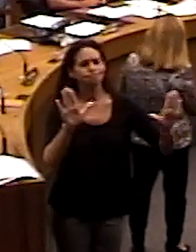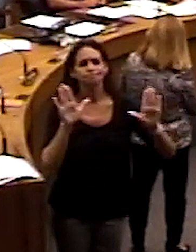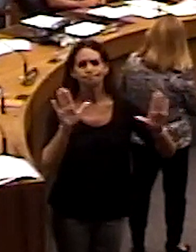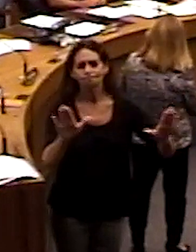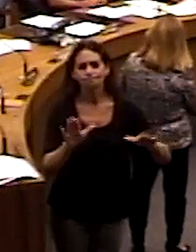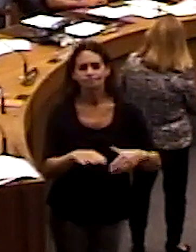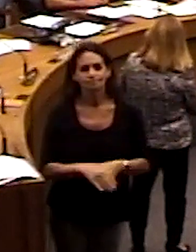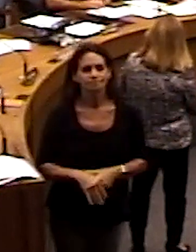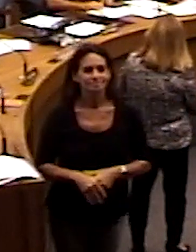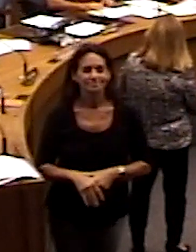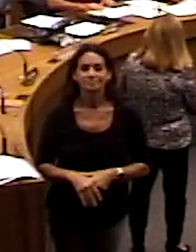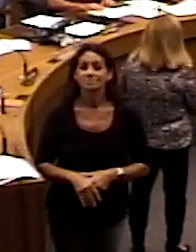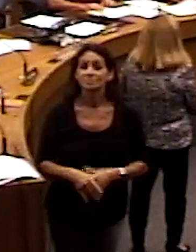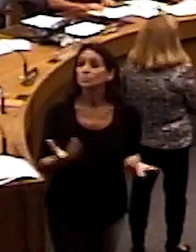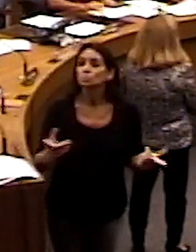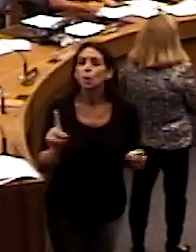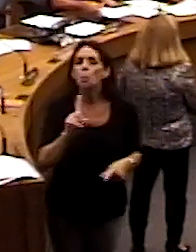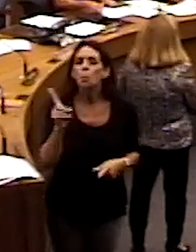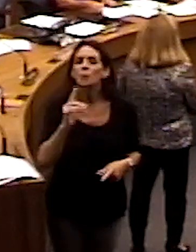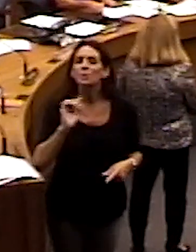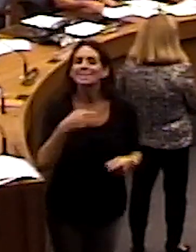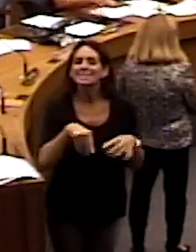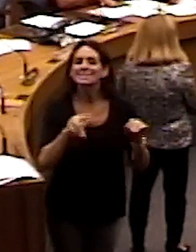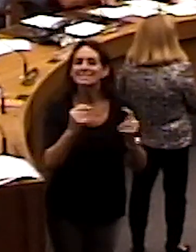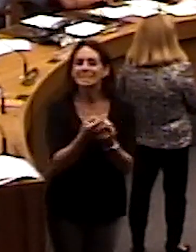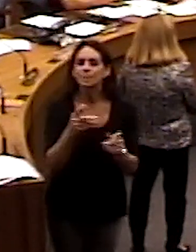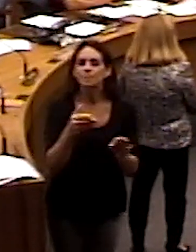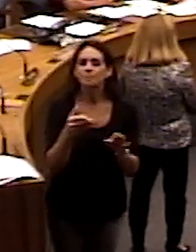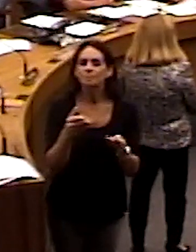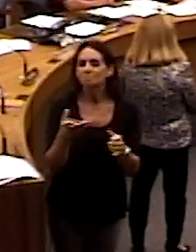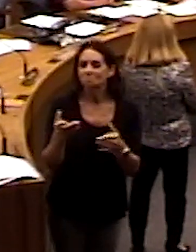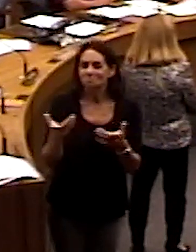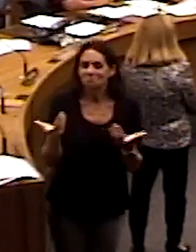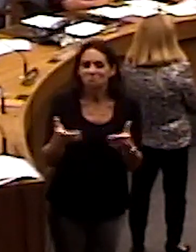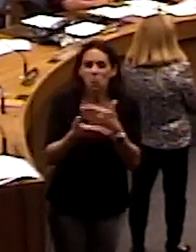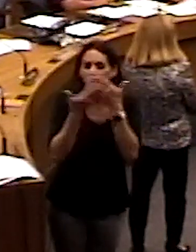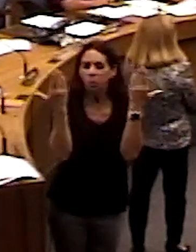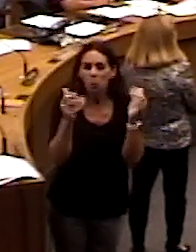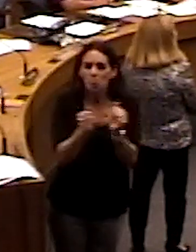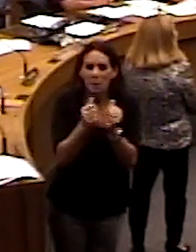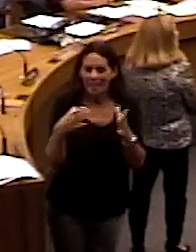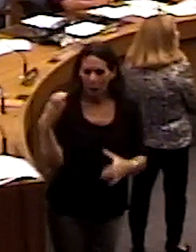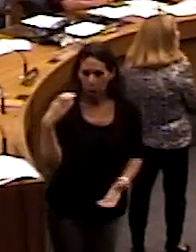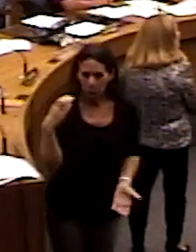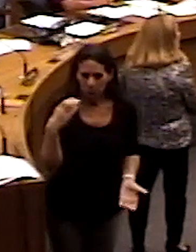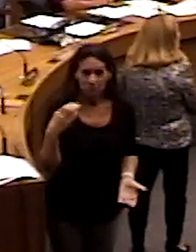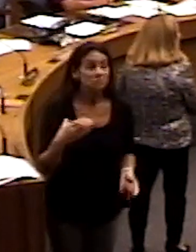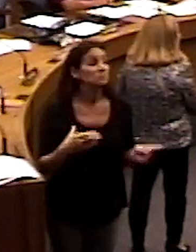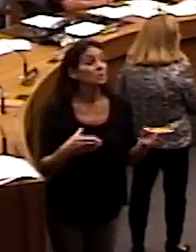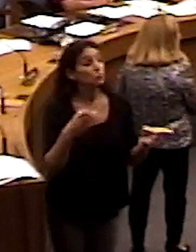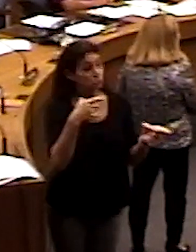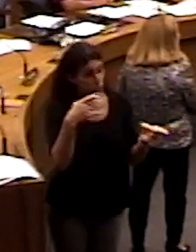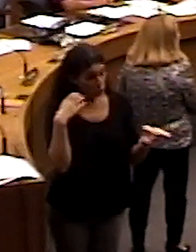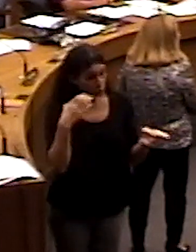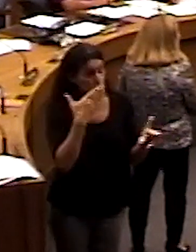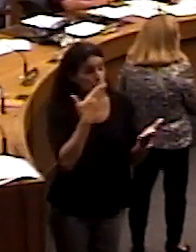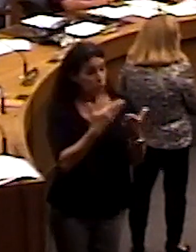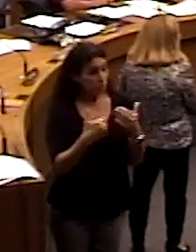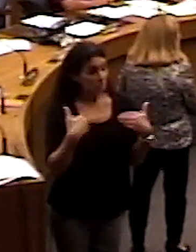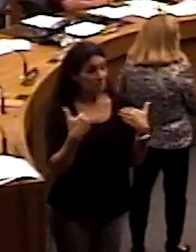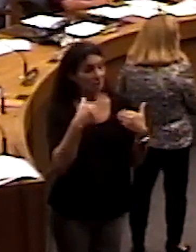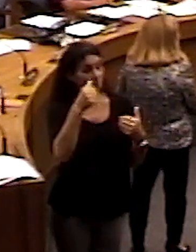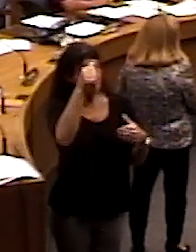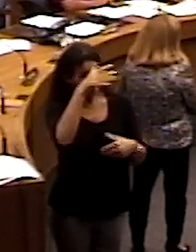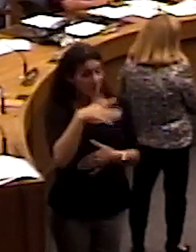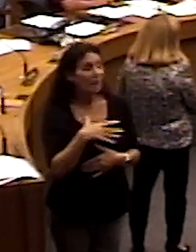would we be without our coaches, right? Isn't that the truth? Isn't that the truth? So you coached a good young man, gave him fundamentals